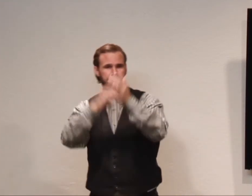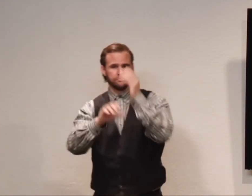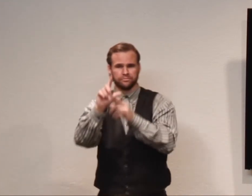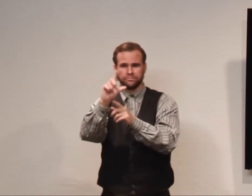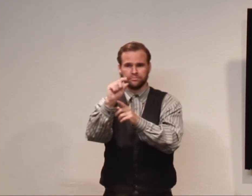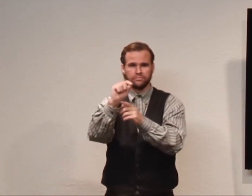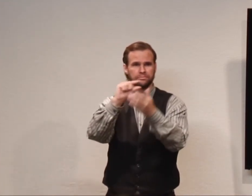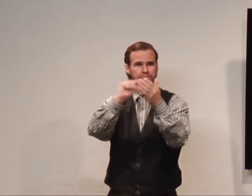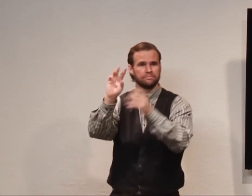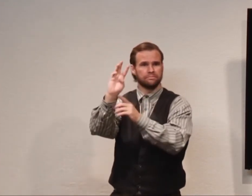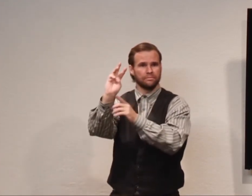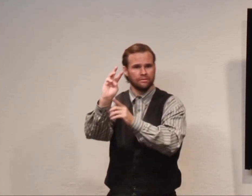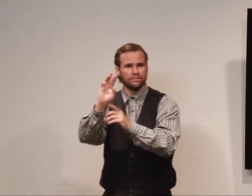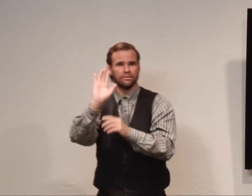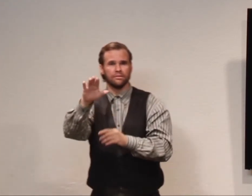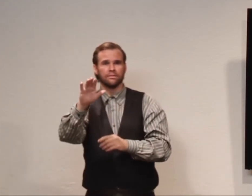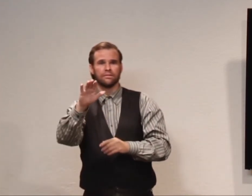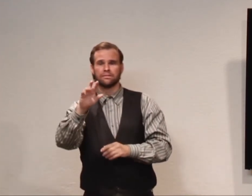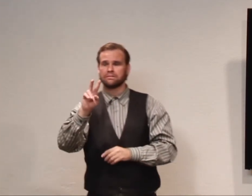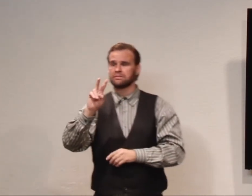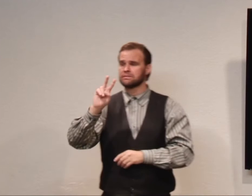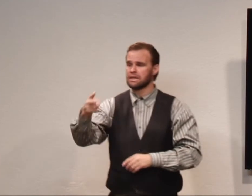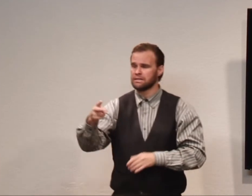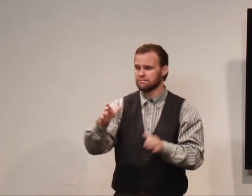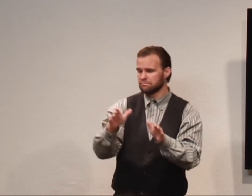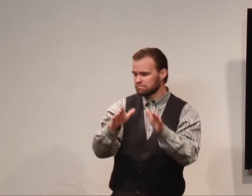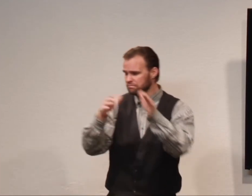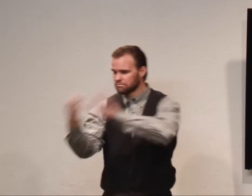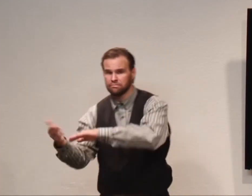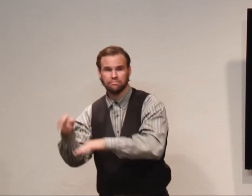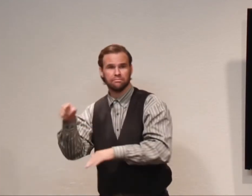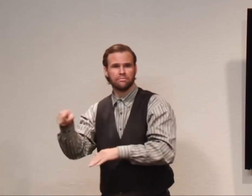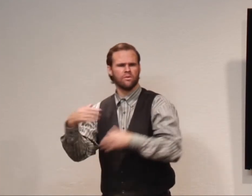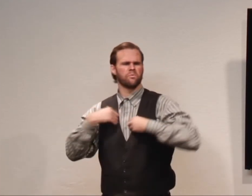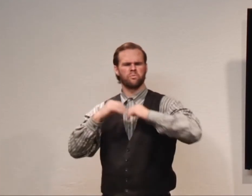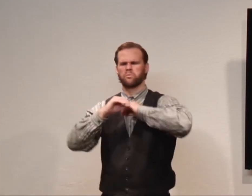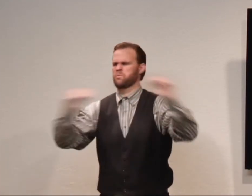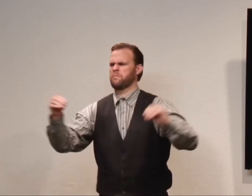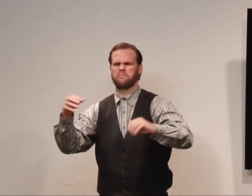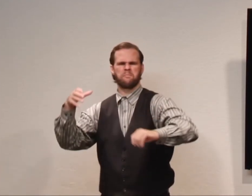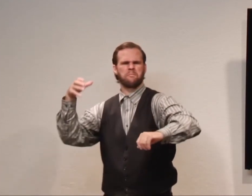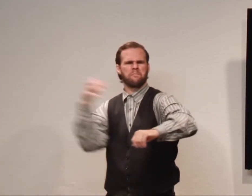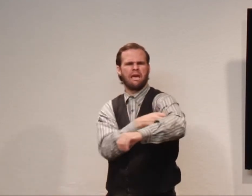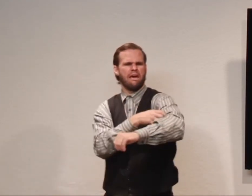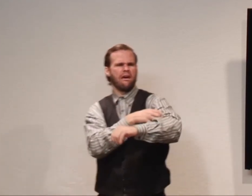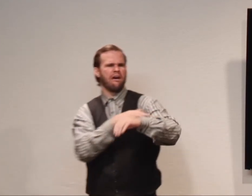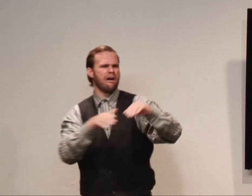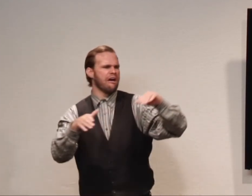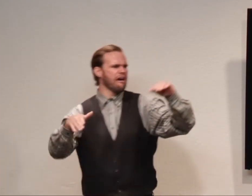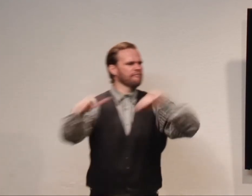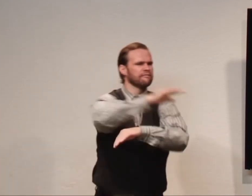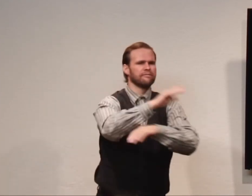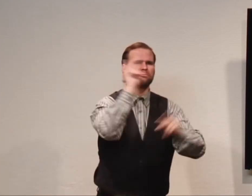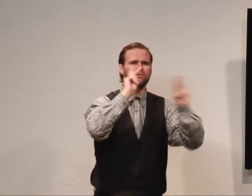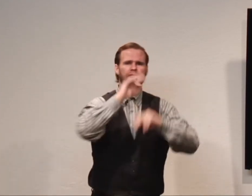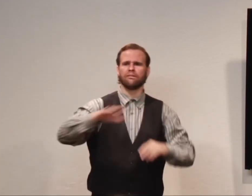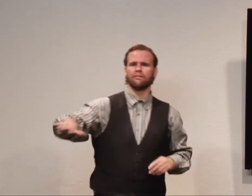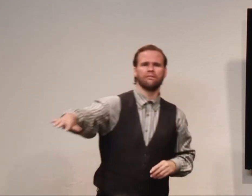In Revelation chapter 20, verse 6, it says, "And the second death has no power over